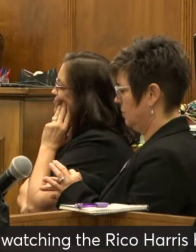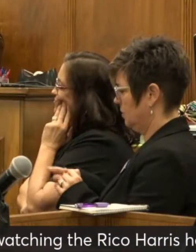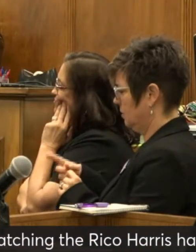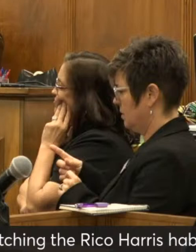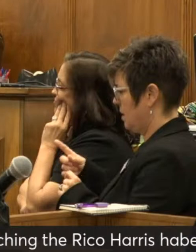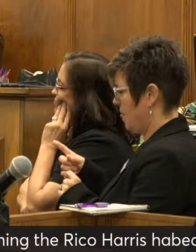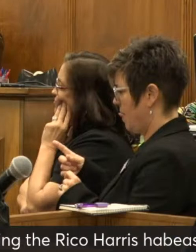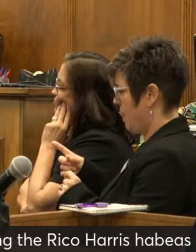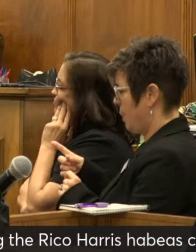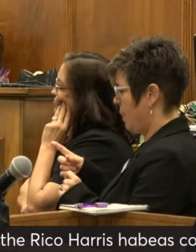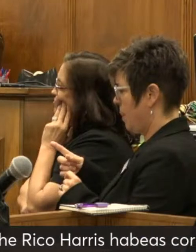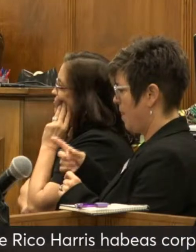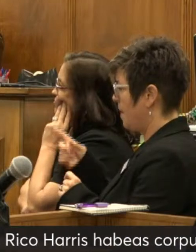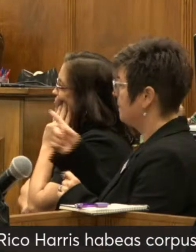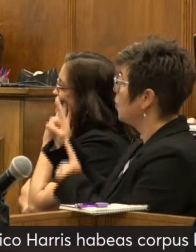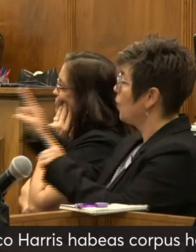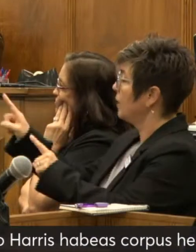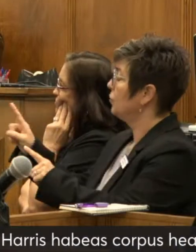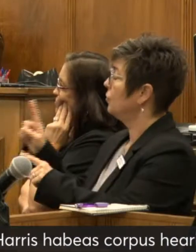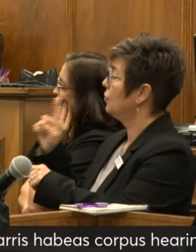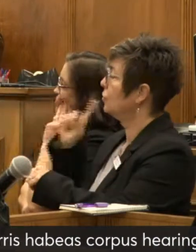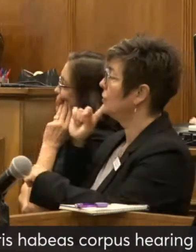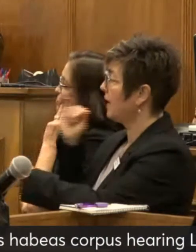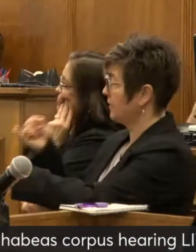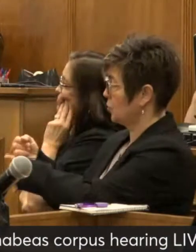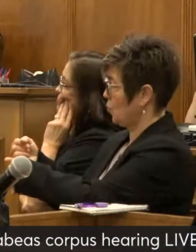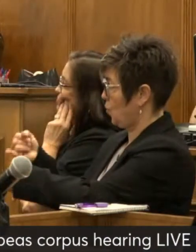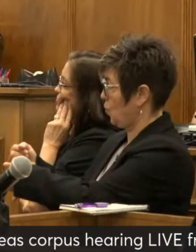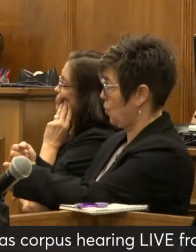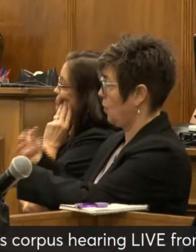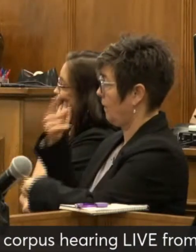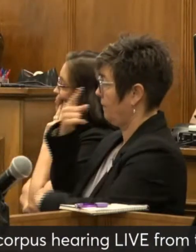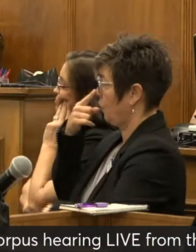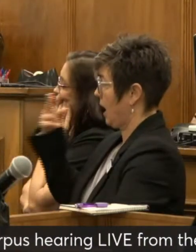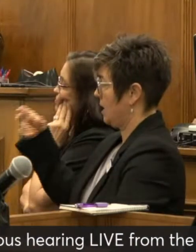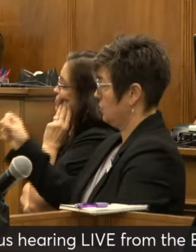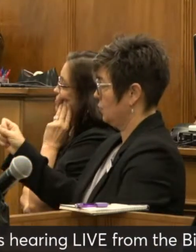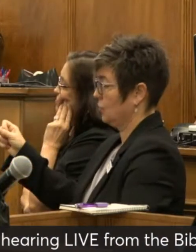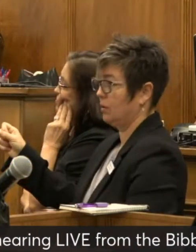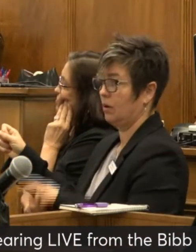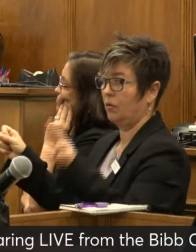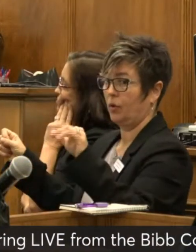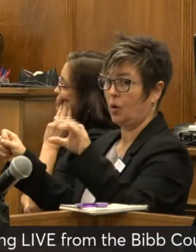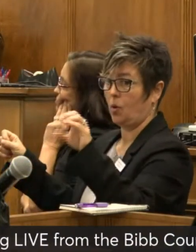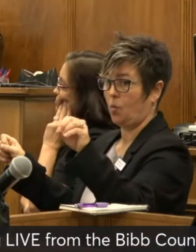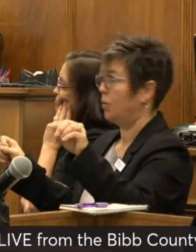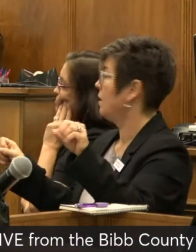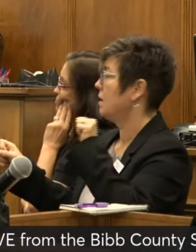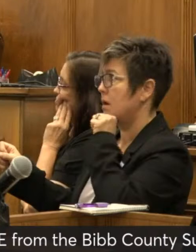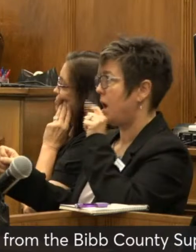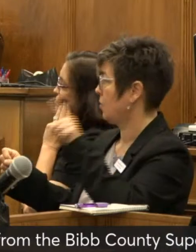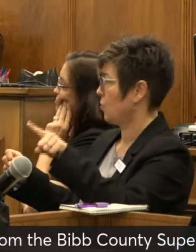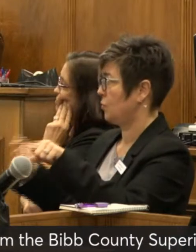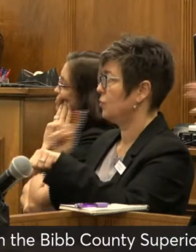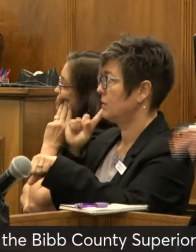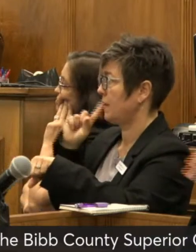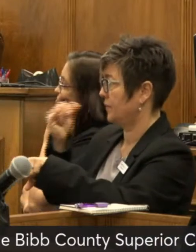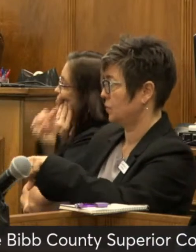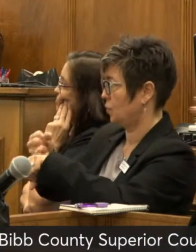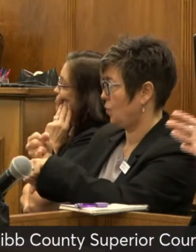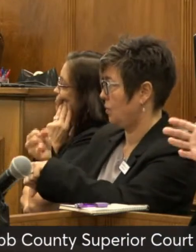that you went to a deaf school in high school and Mr. Harris did not. Can